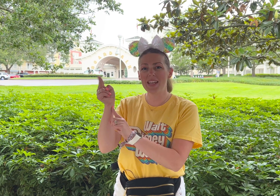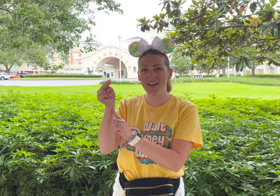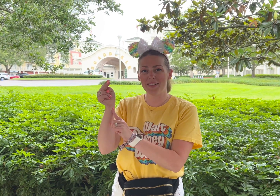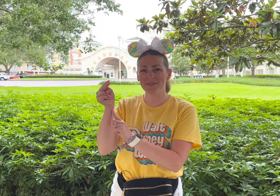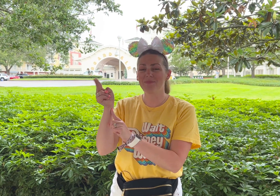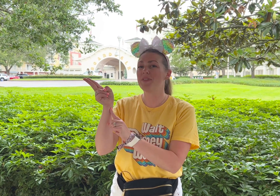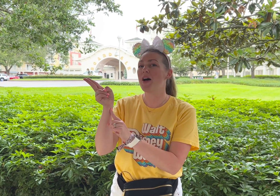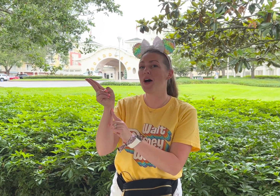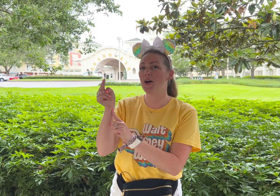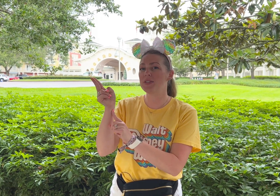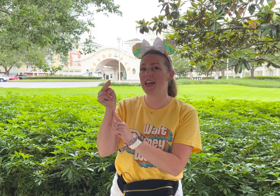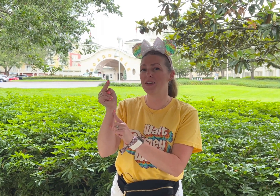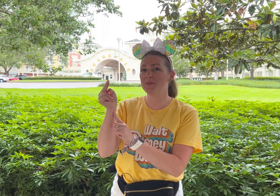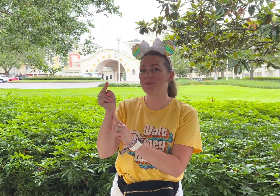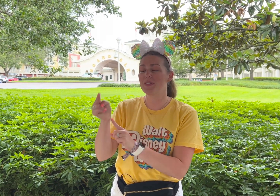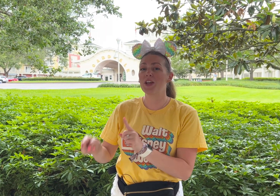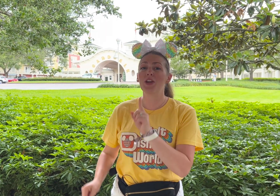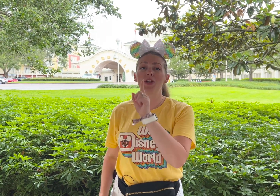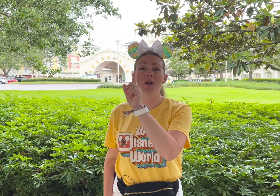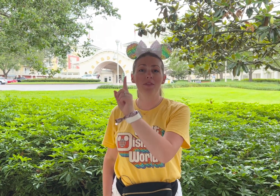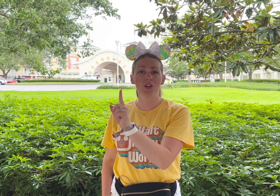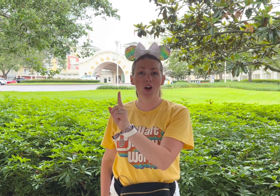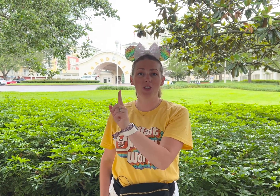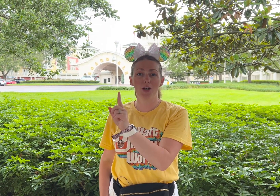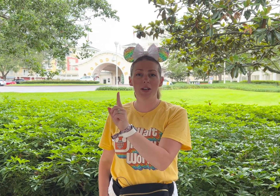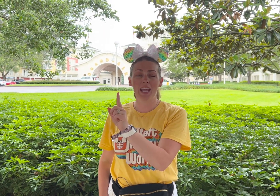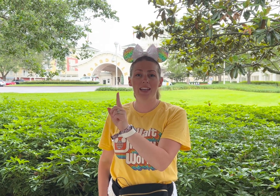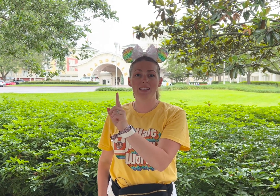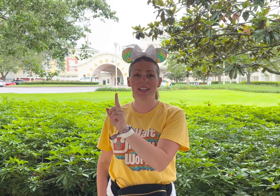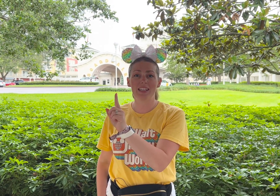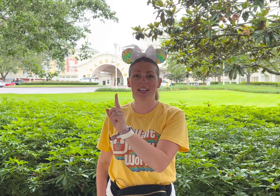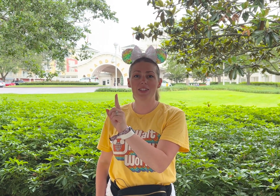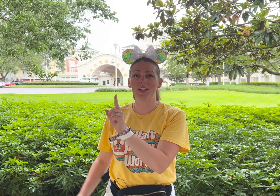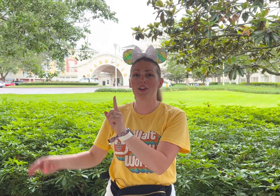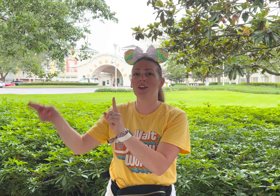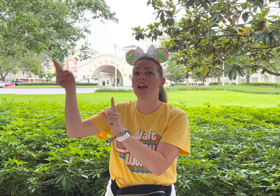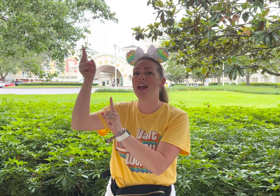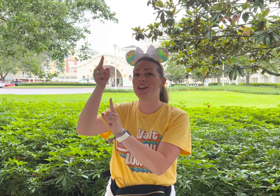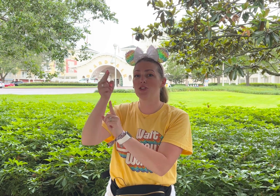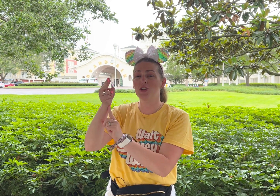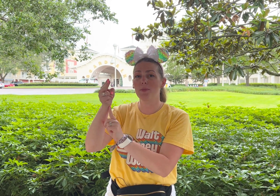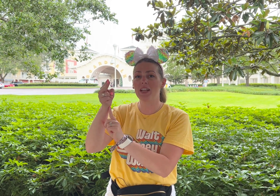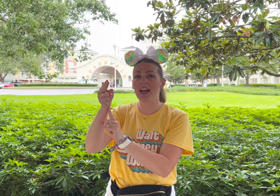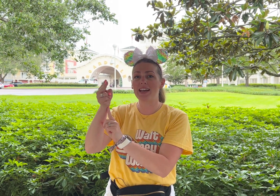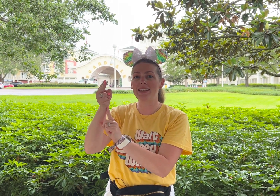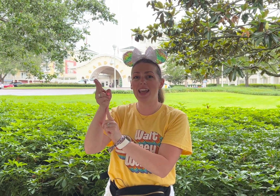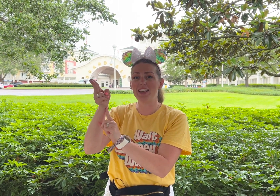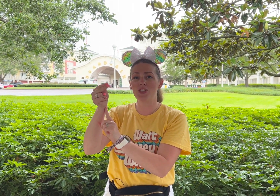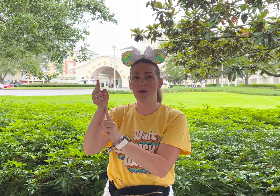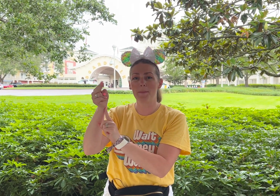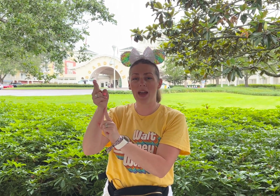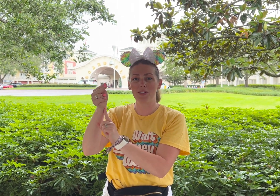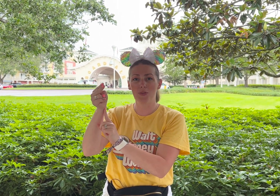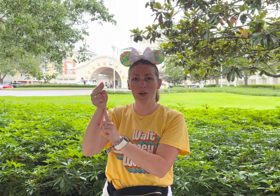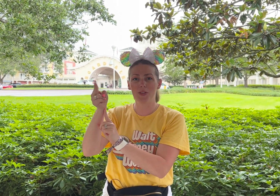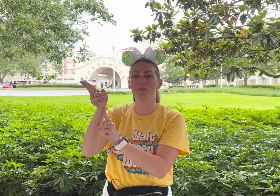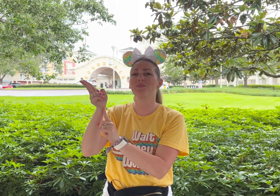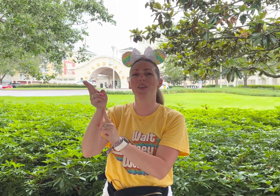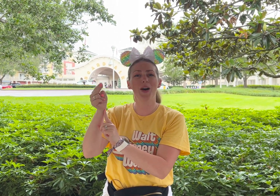Hotel. Hotel. You have your non-dominant hand as an index finger and your dominant as an H, back and forth.